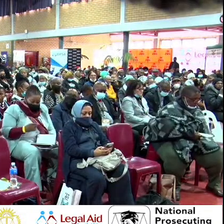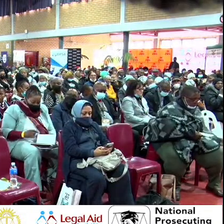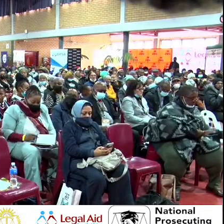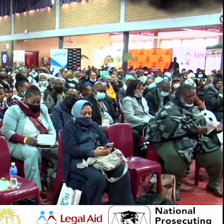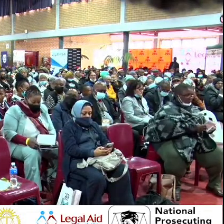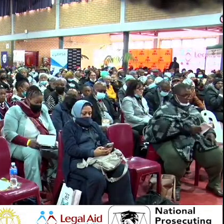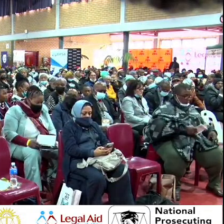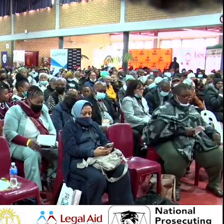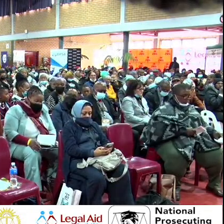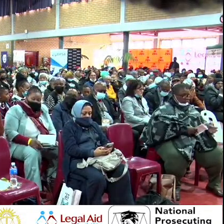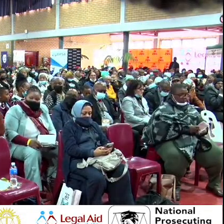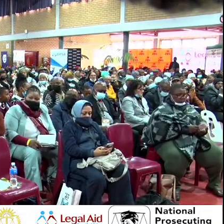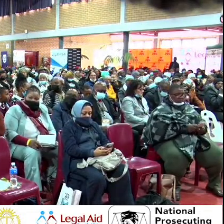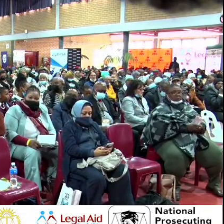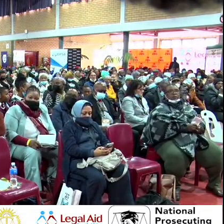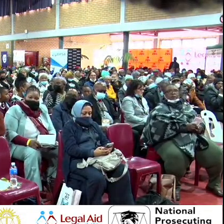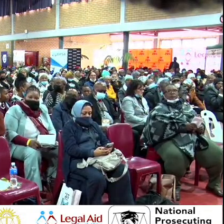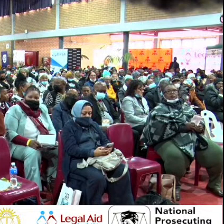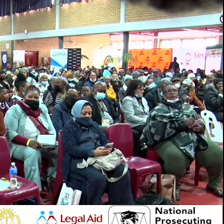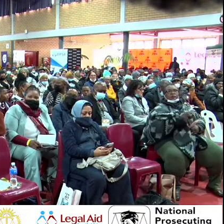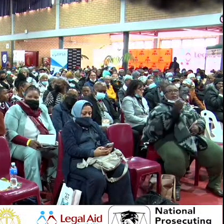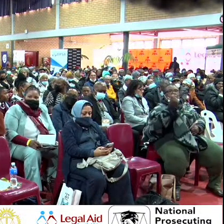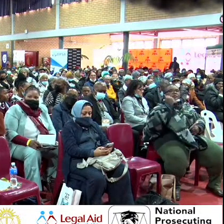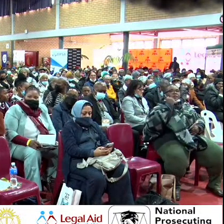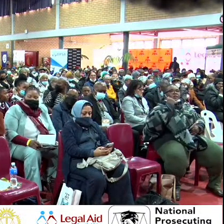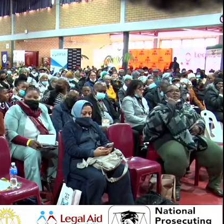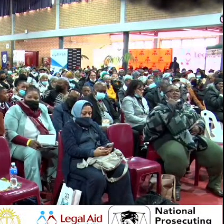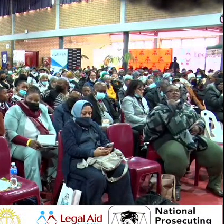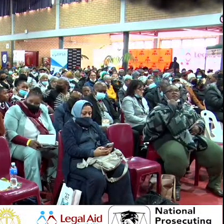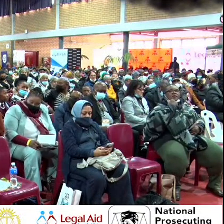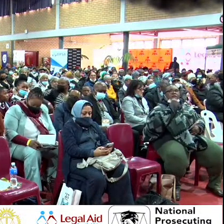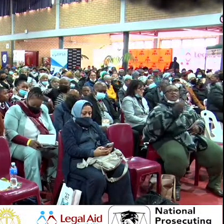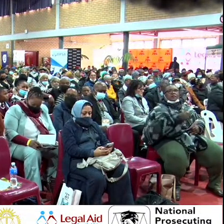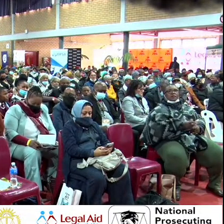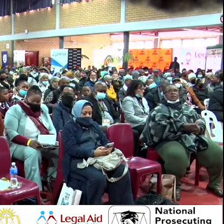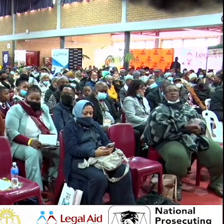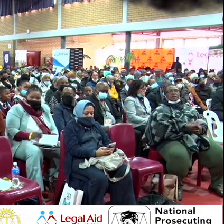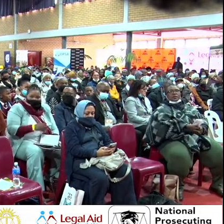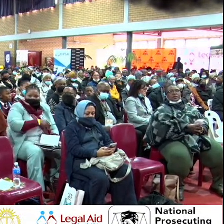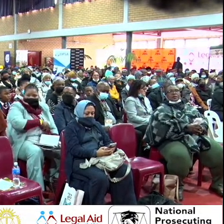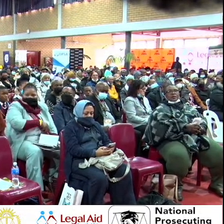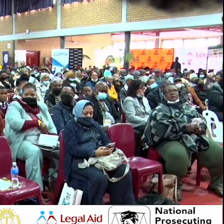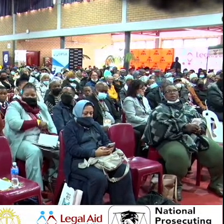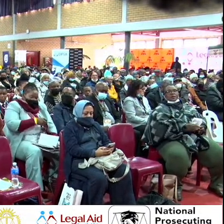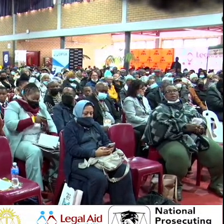Thank you very much, Pastor, for those wonderful words.